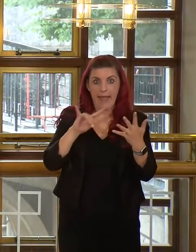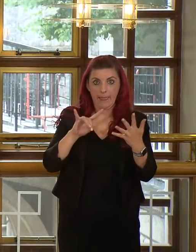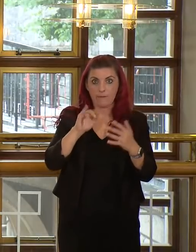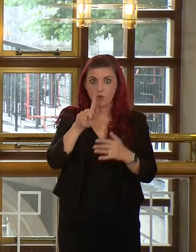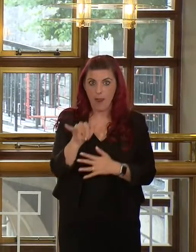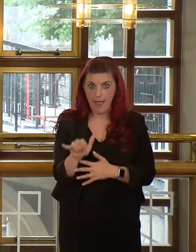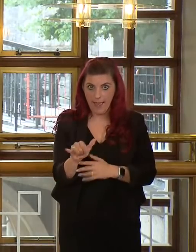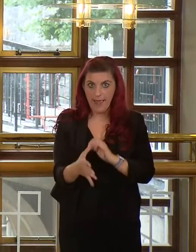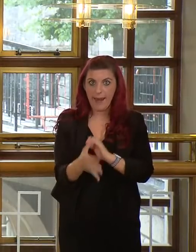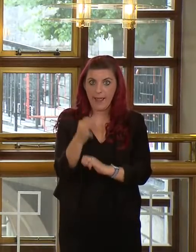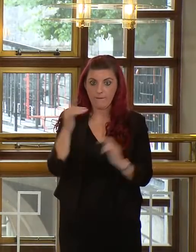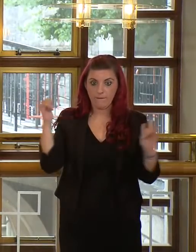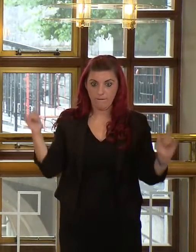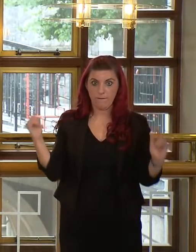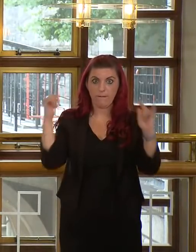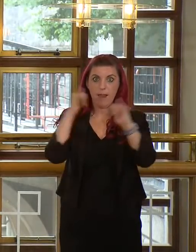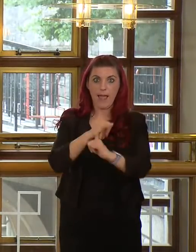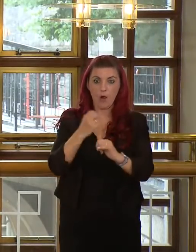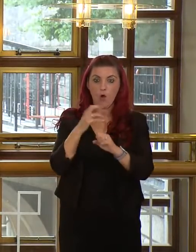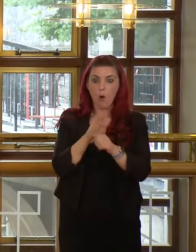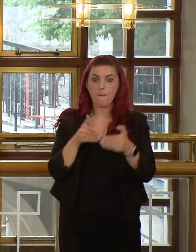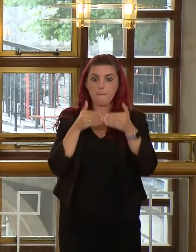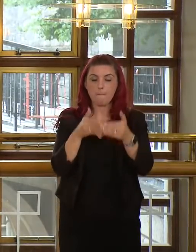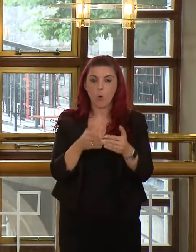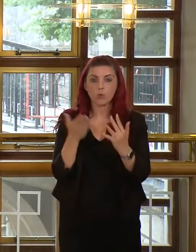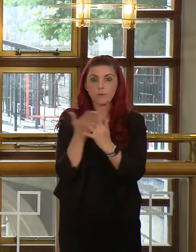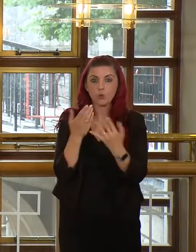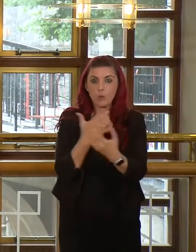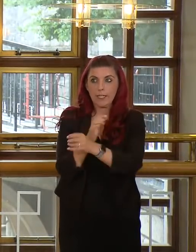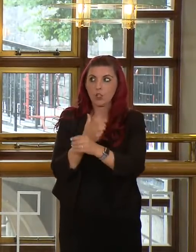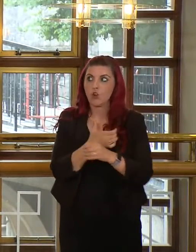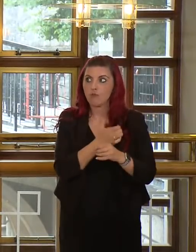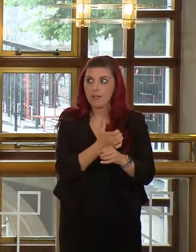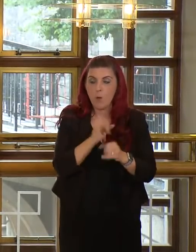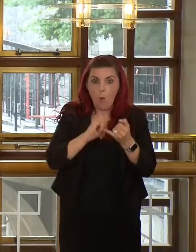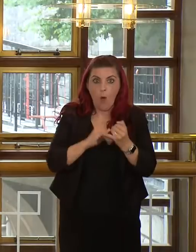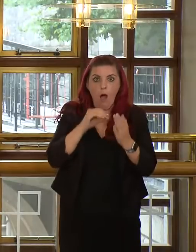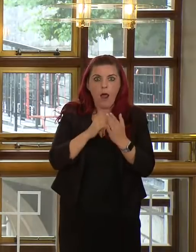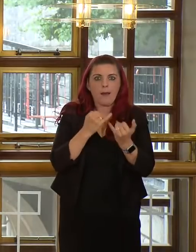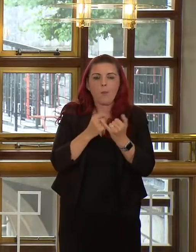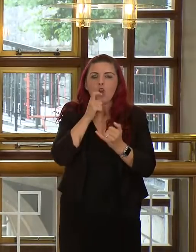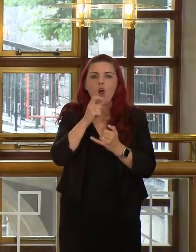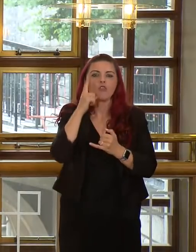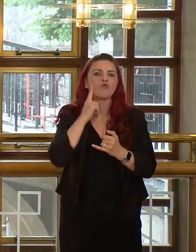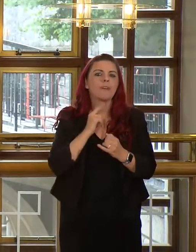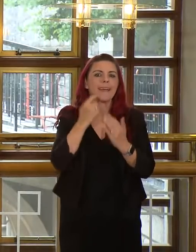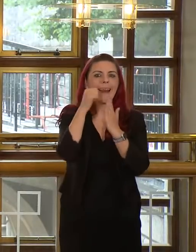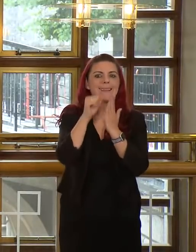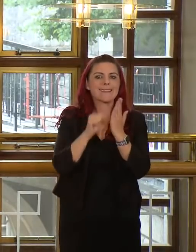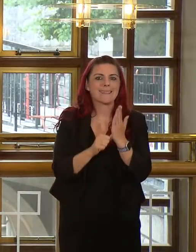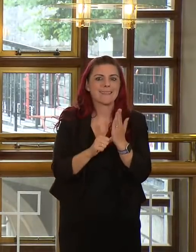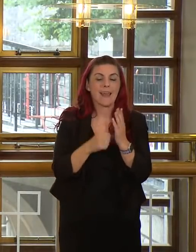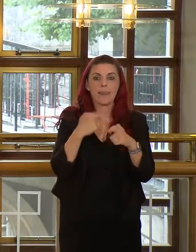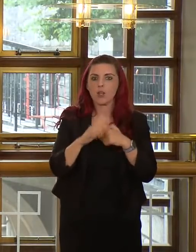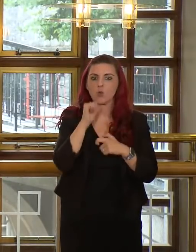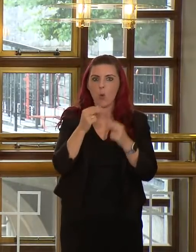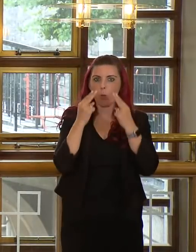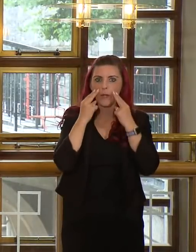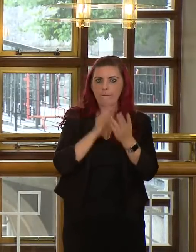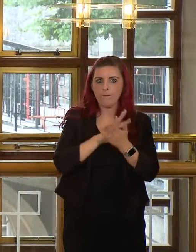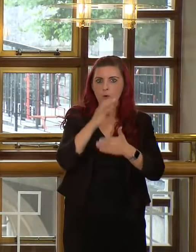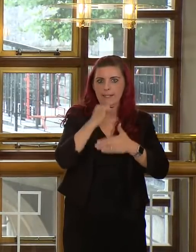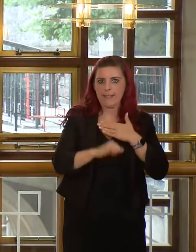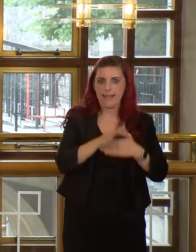if you're flying or going by boat between countries that are on the green list in Ireland, the 14-day quarantine will not apply.